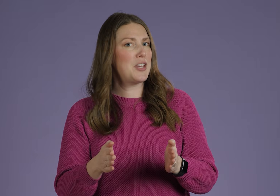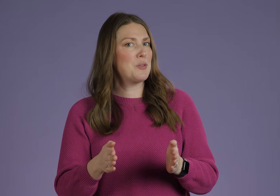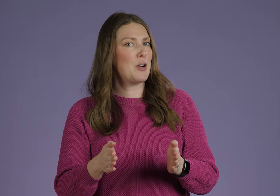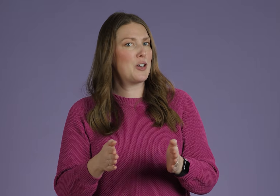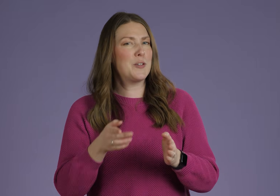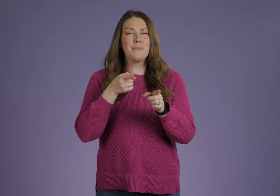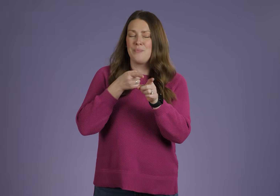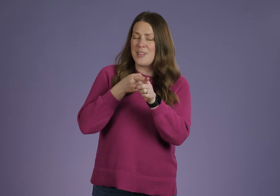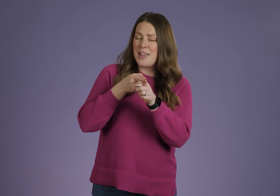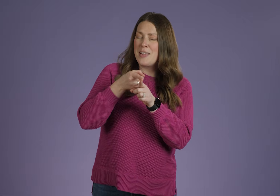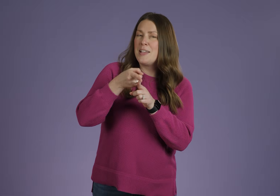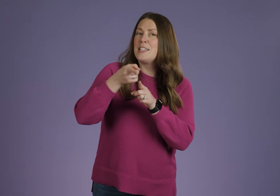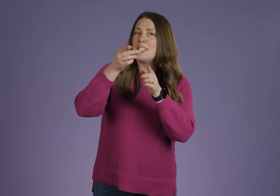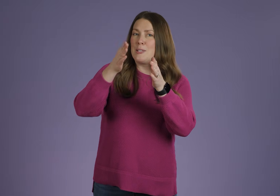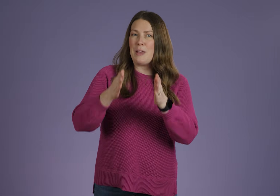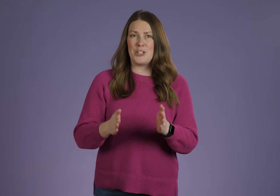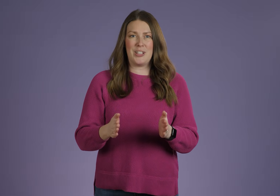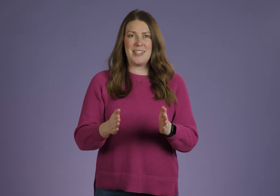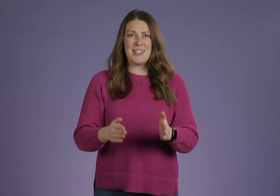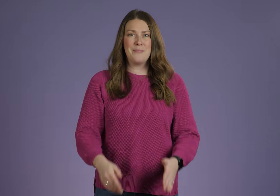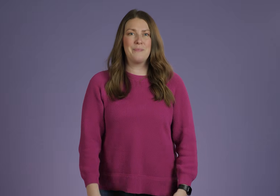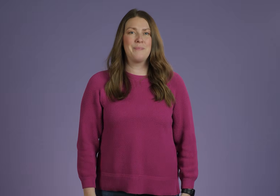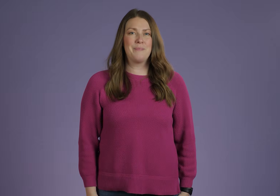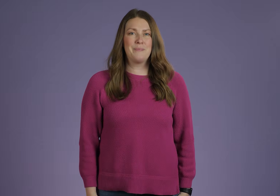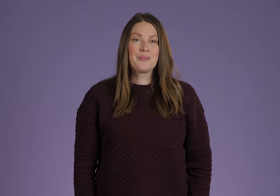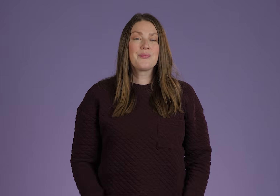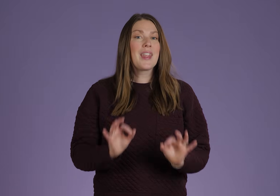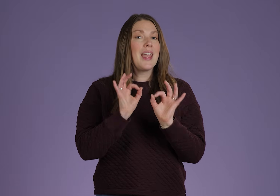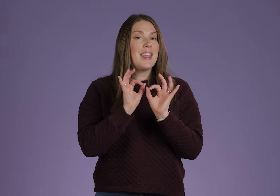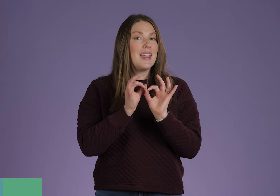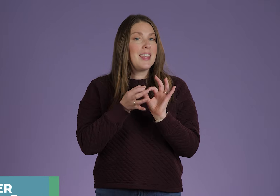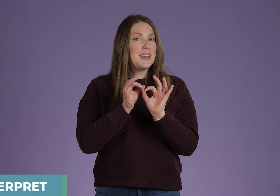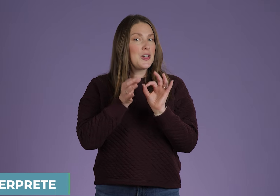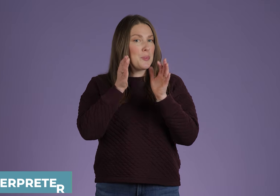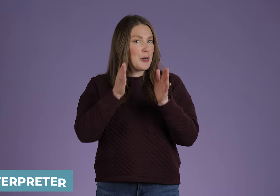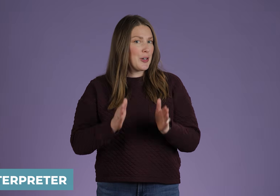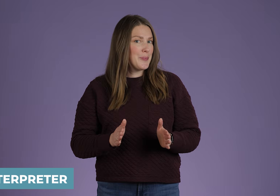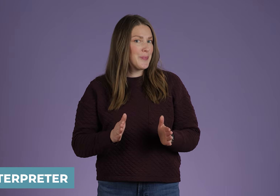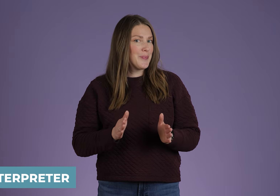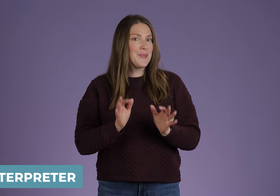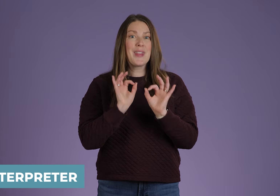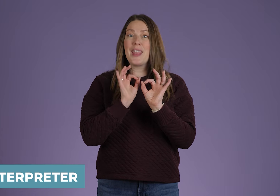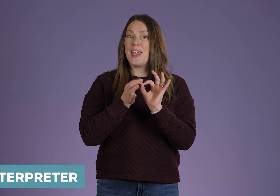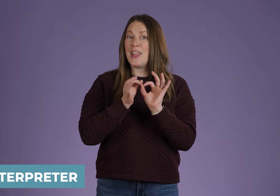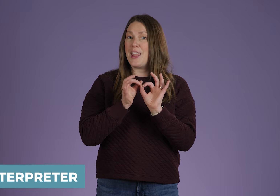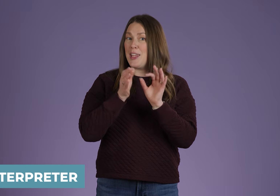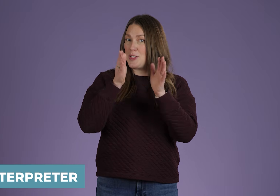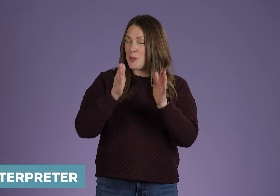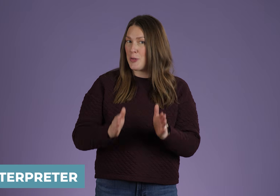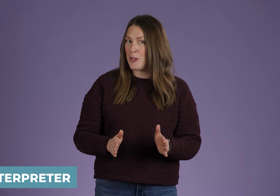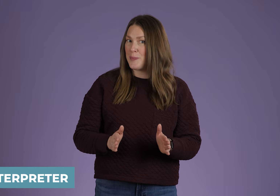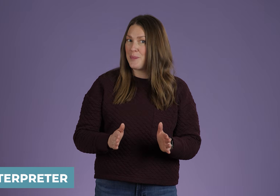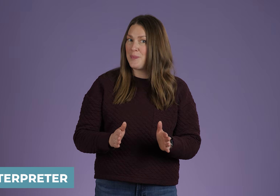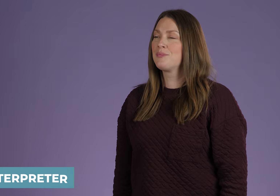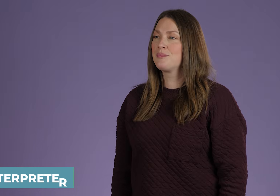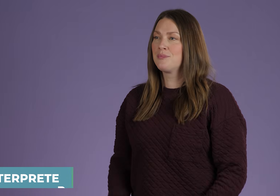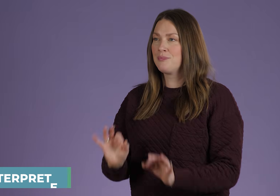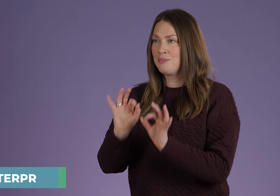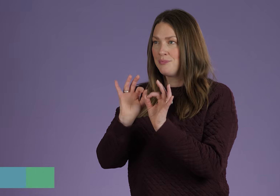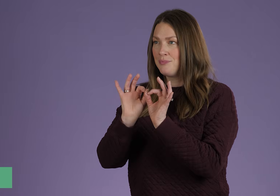in something with the agent marker. Specialist. Interpreter. Interpreter. The sign